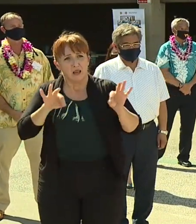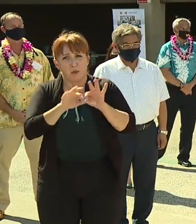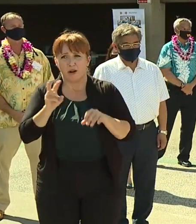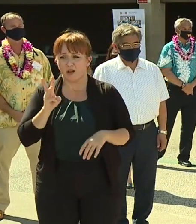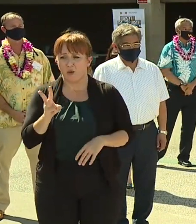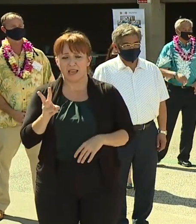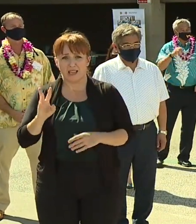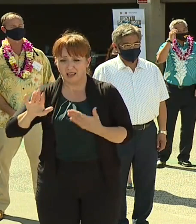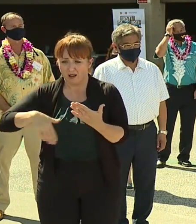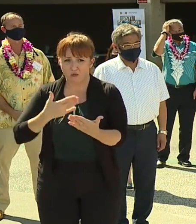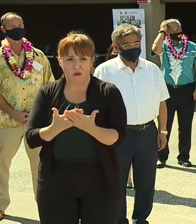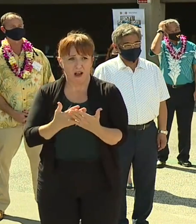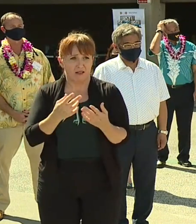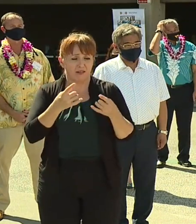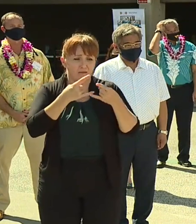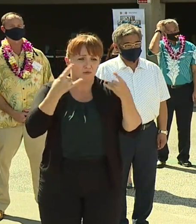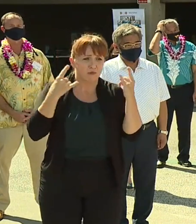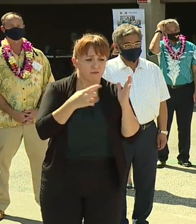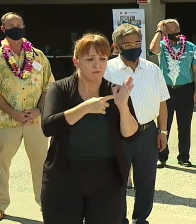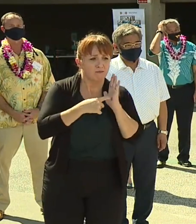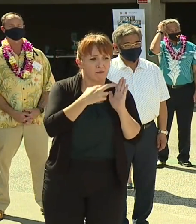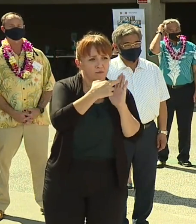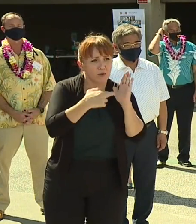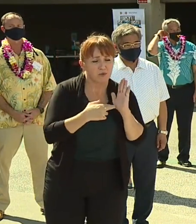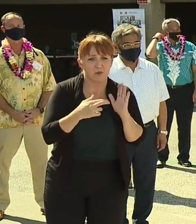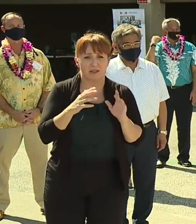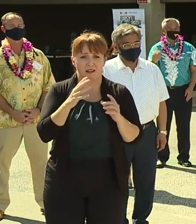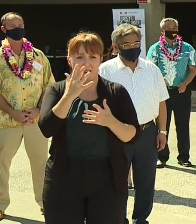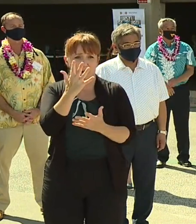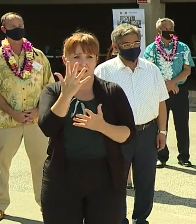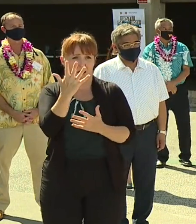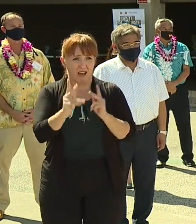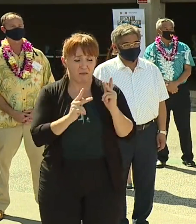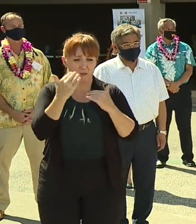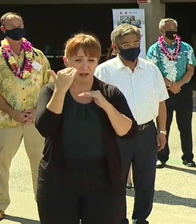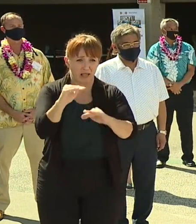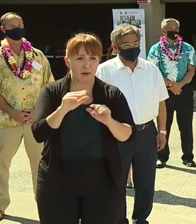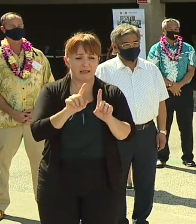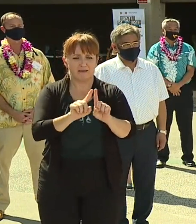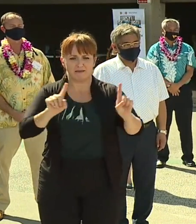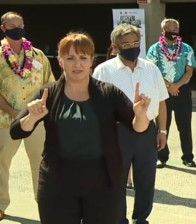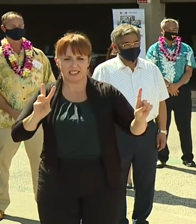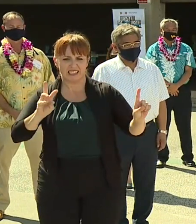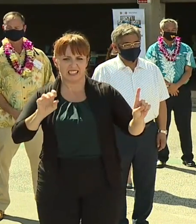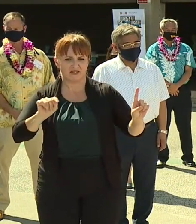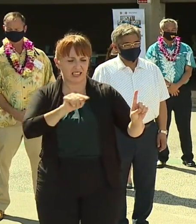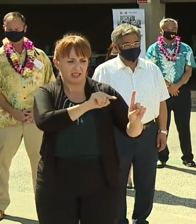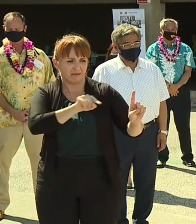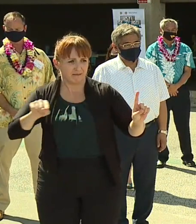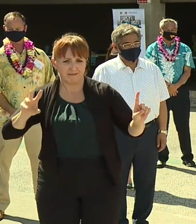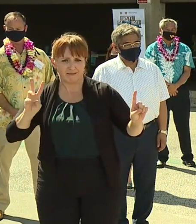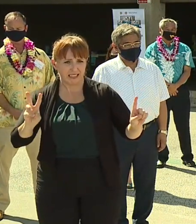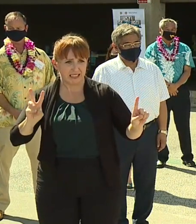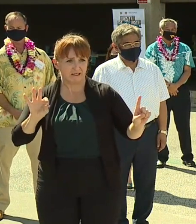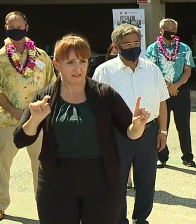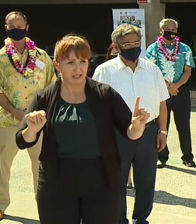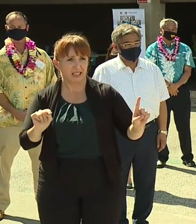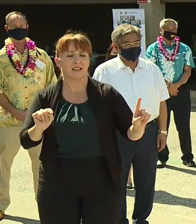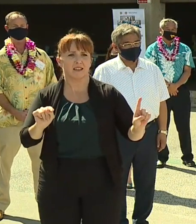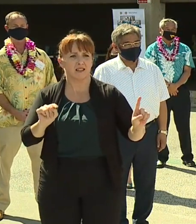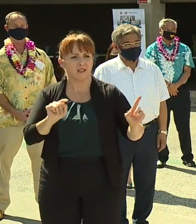face coverings and groups of more than five and 6 feet apart and all of those things in between. And